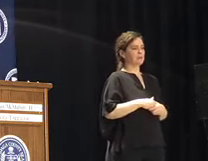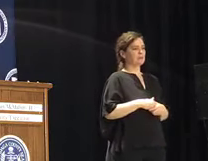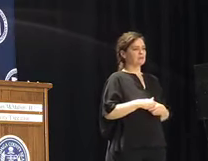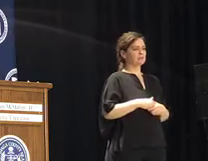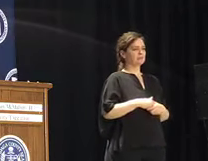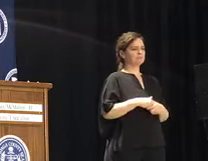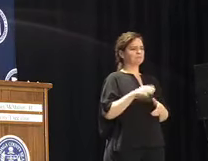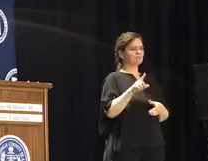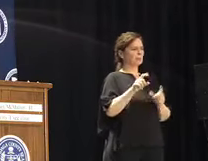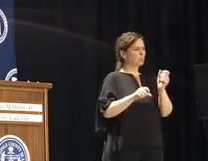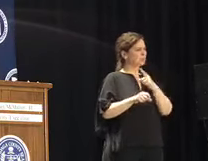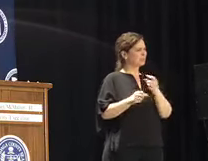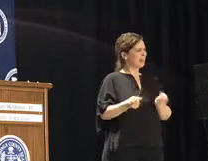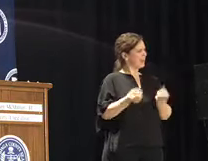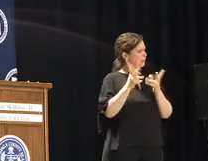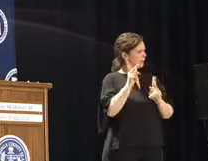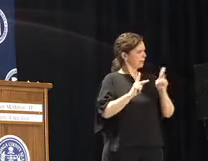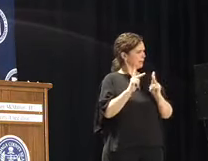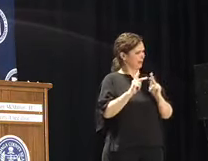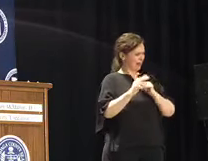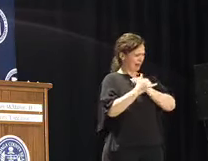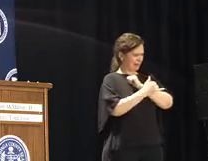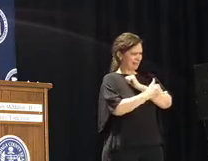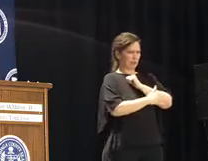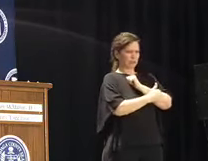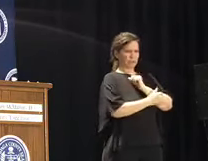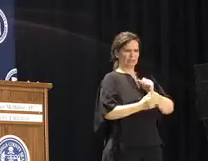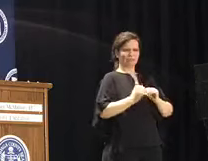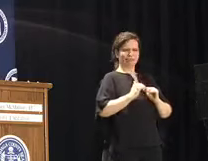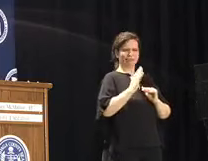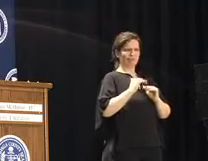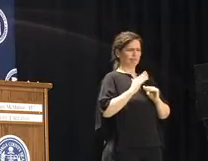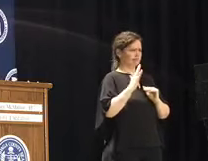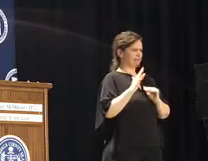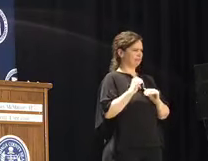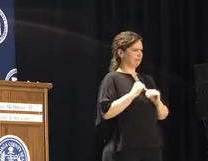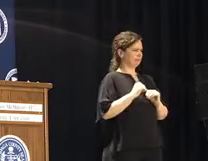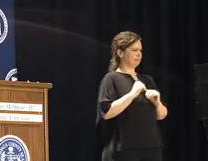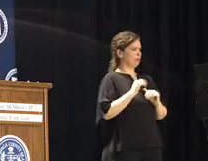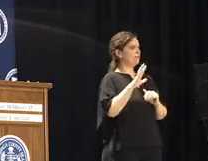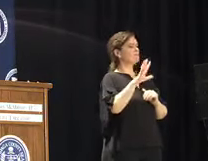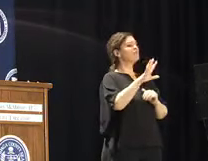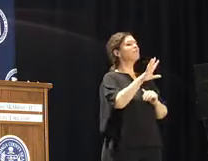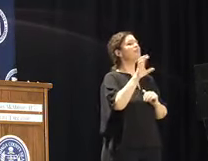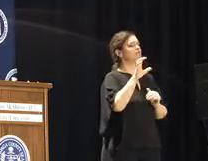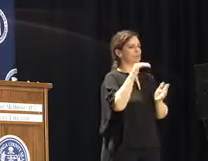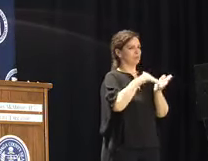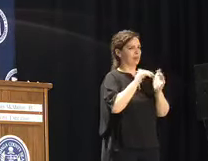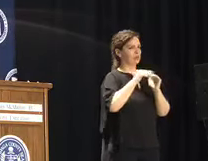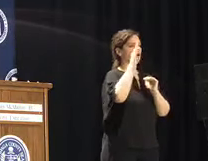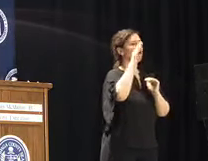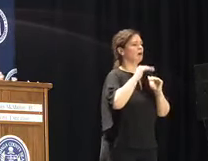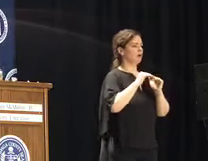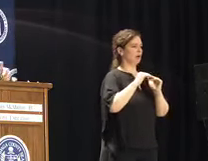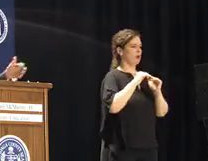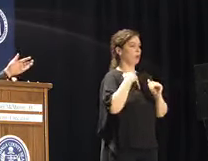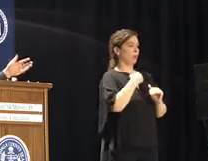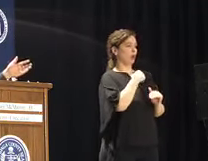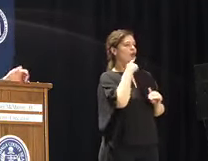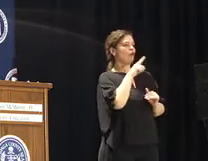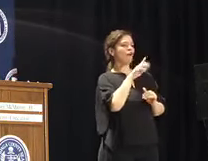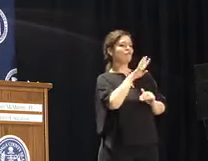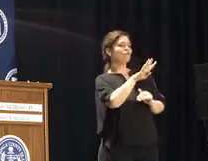now it's going to have to be funneled from the state government to you. That's what I believe it does say, and I don't know what that process looks like. I'm not suggesting